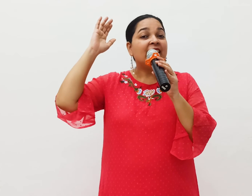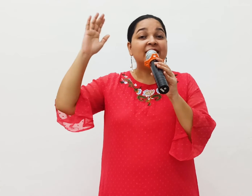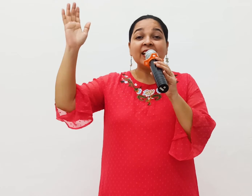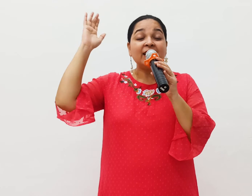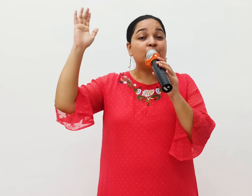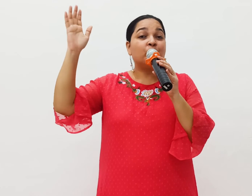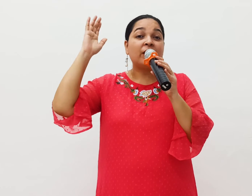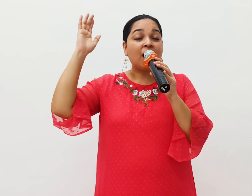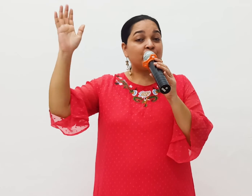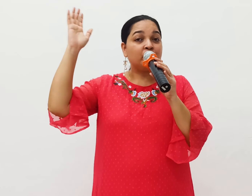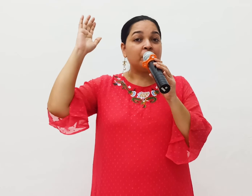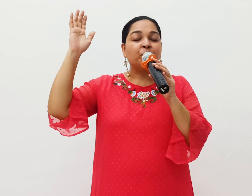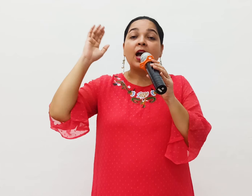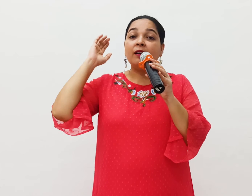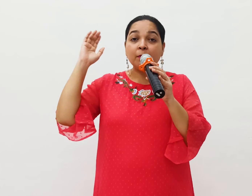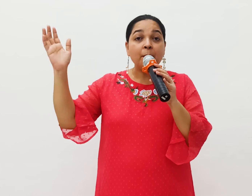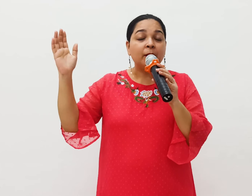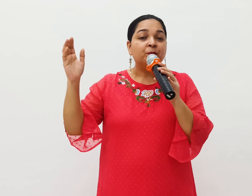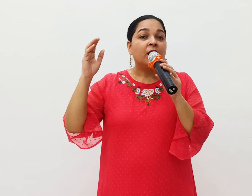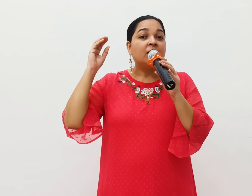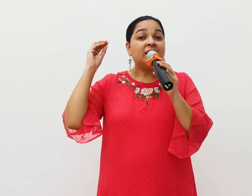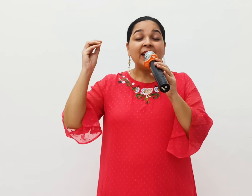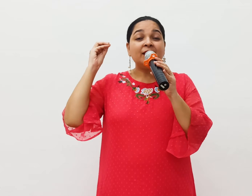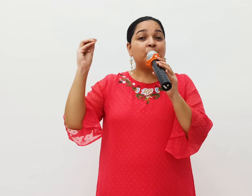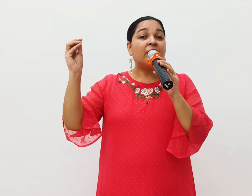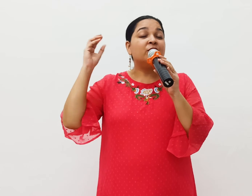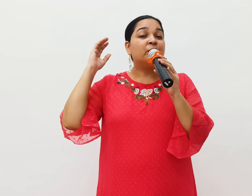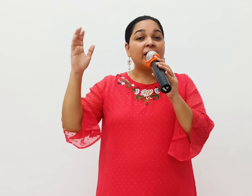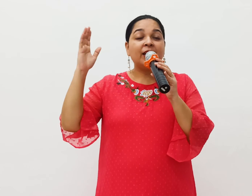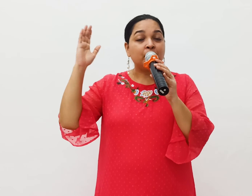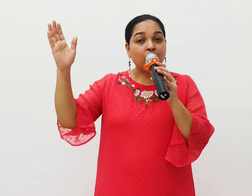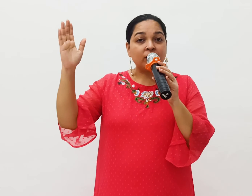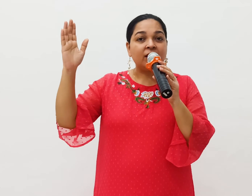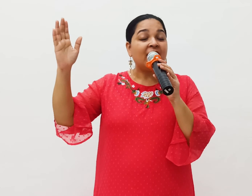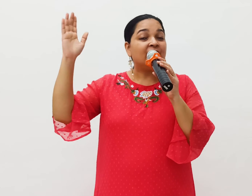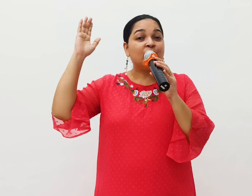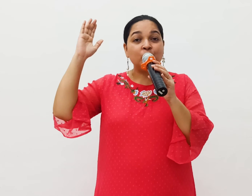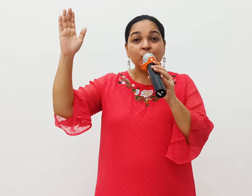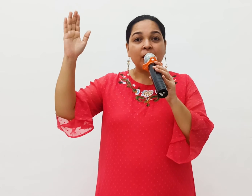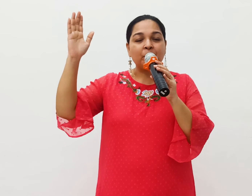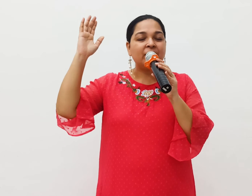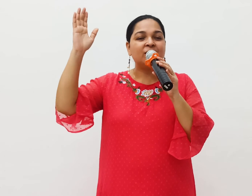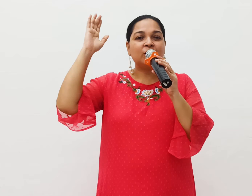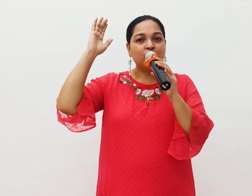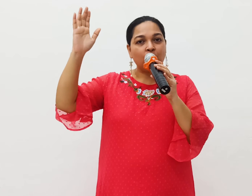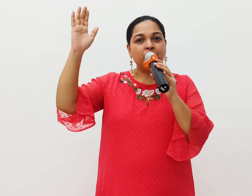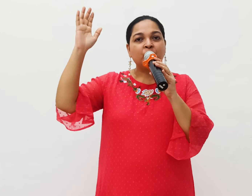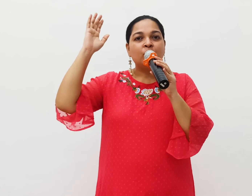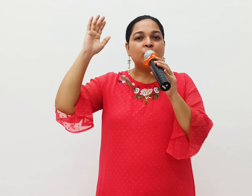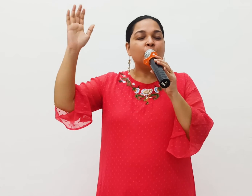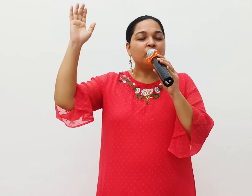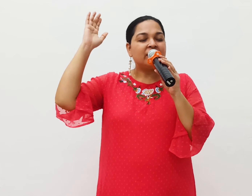eyes and say this prayer after me. And remember, saying this prayer is very important. Hallelujah. Praise the